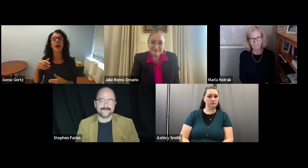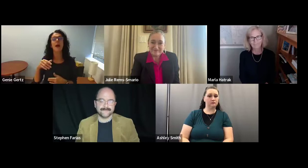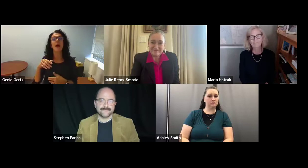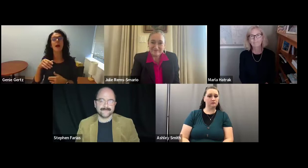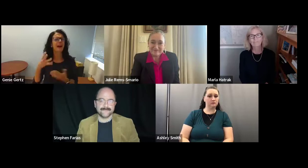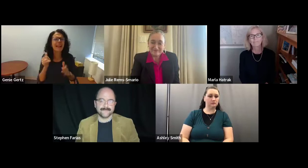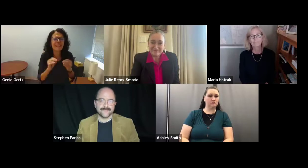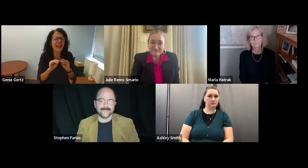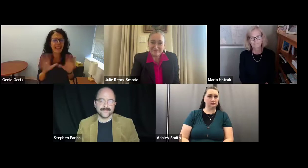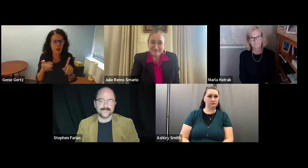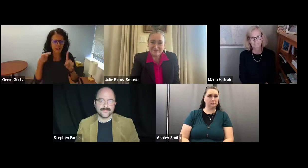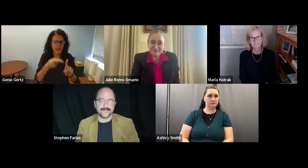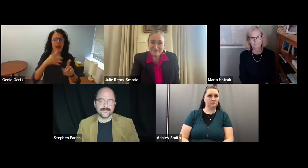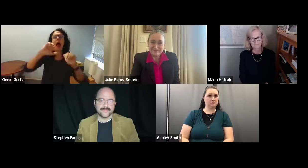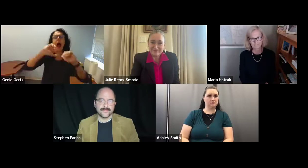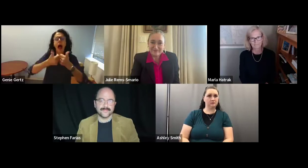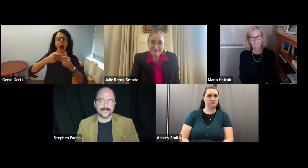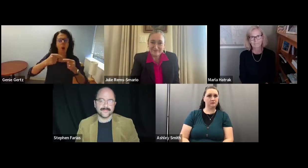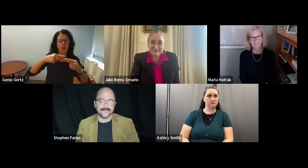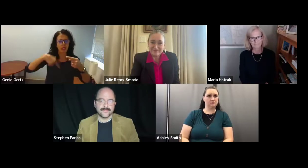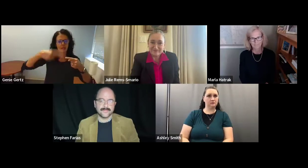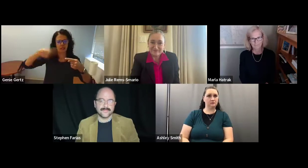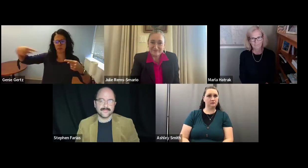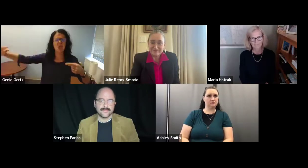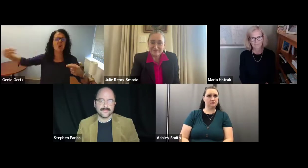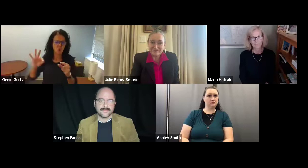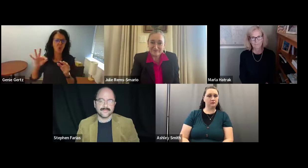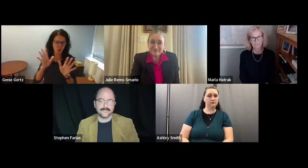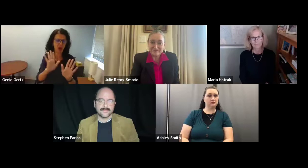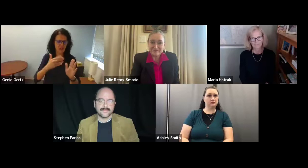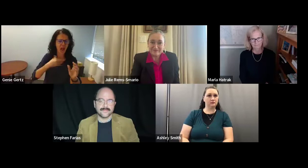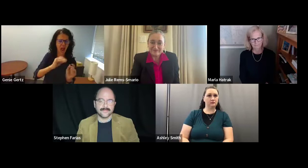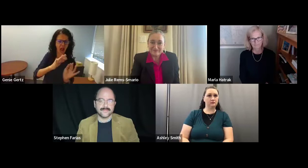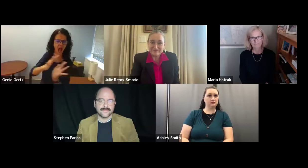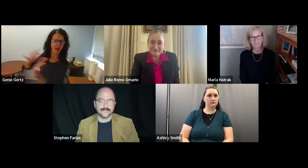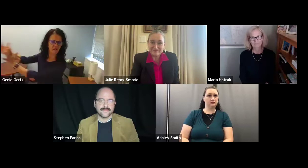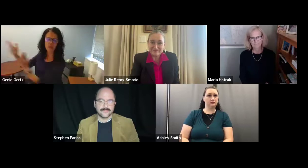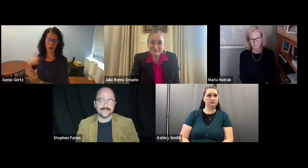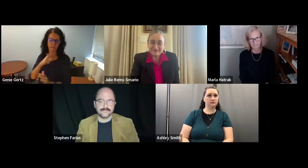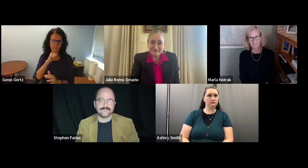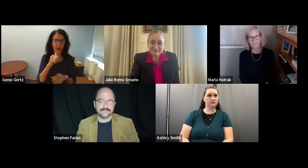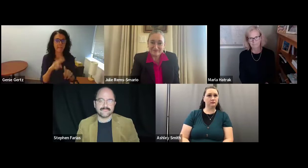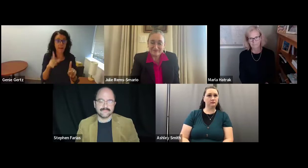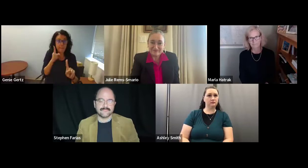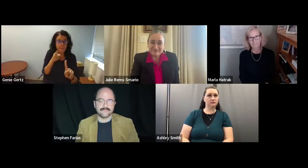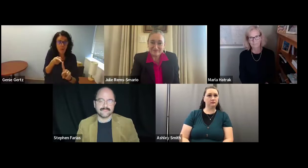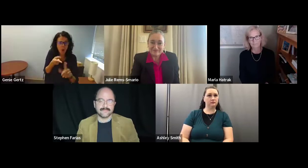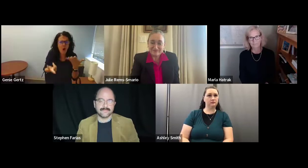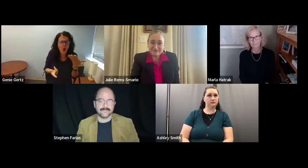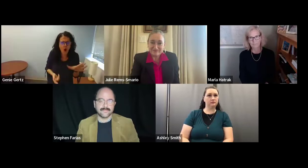the right to have language. So how that spun off, there's a bunch of stuff. I won't go